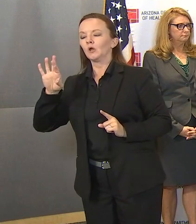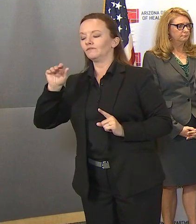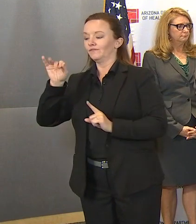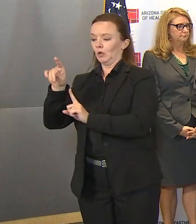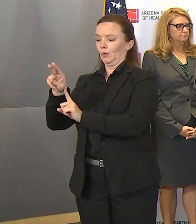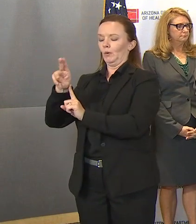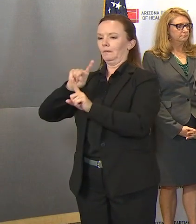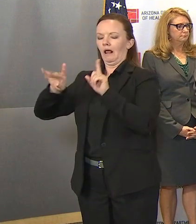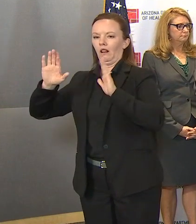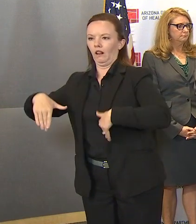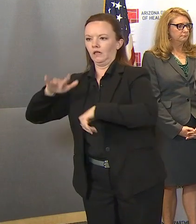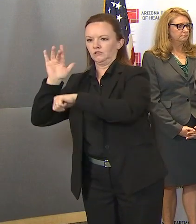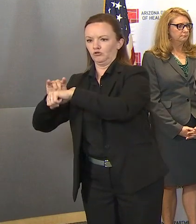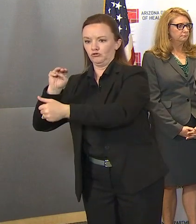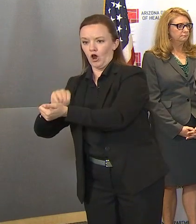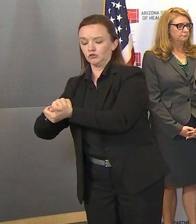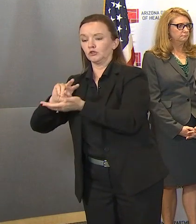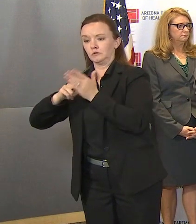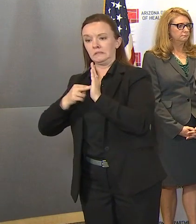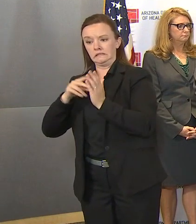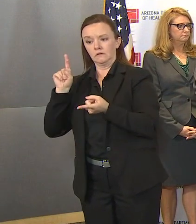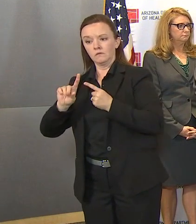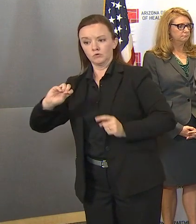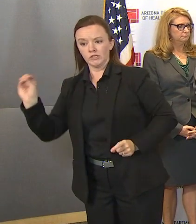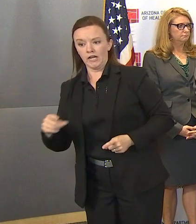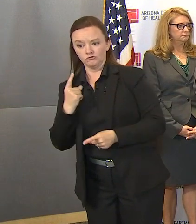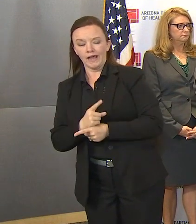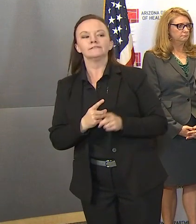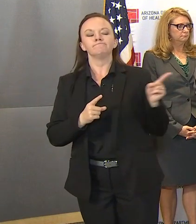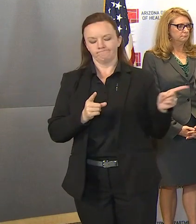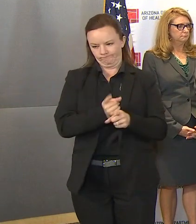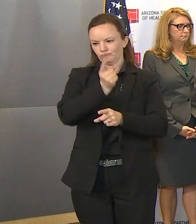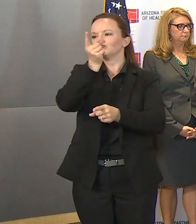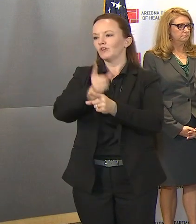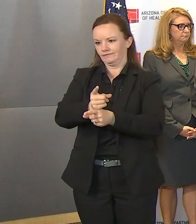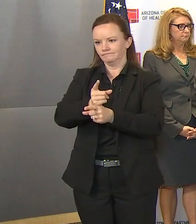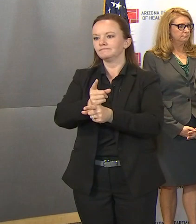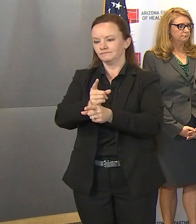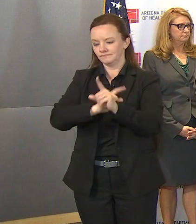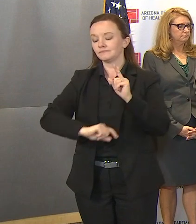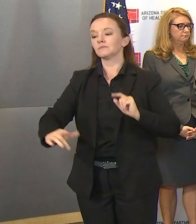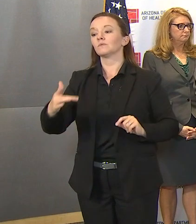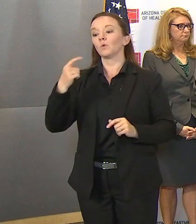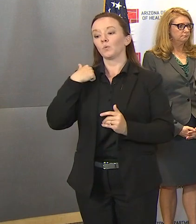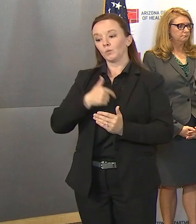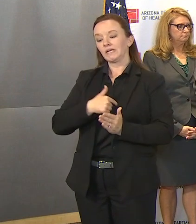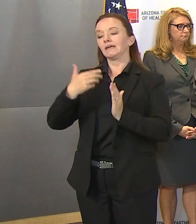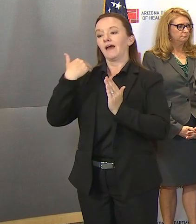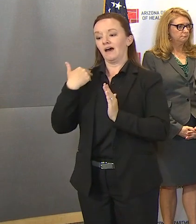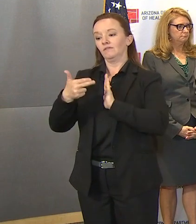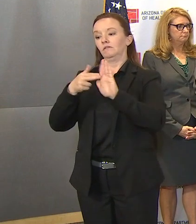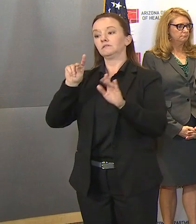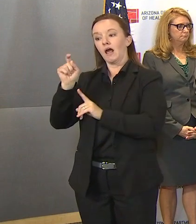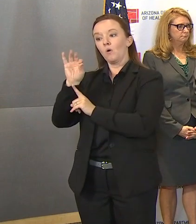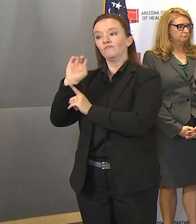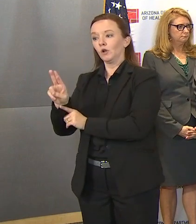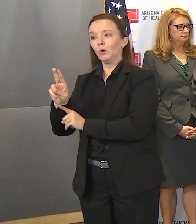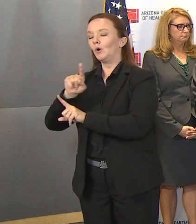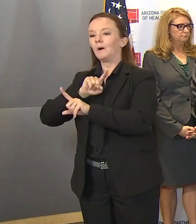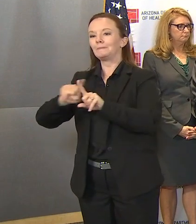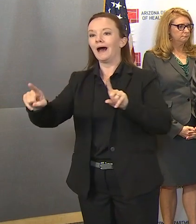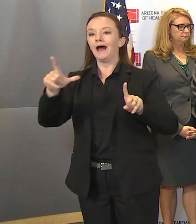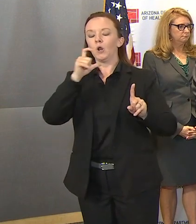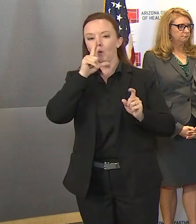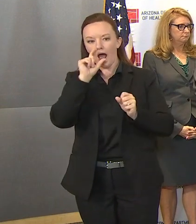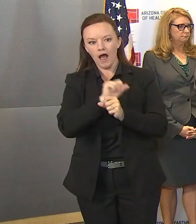a percentage of what you really see. So that's the tip of the iceberg. You are exactly right of what we see. So these are only individuals who have had the